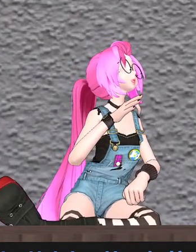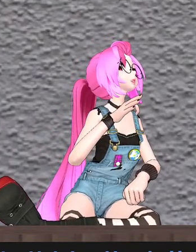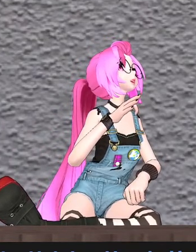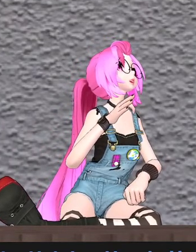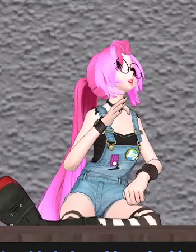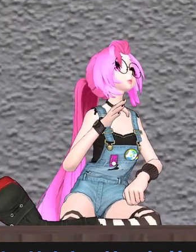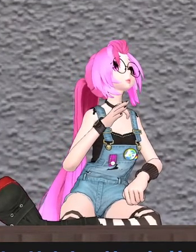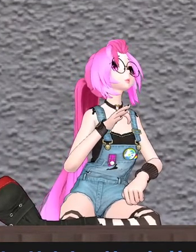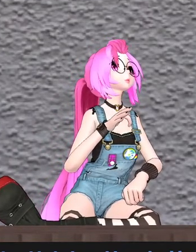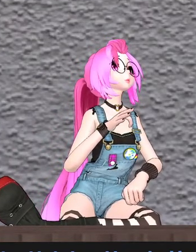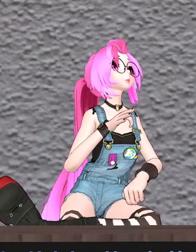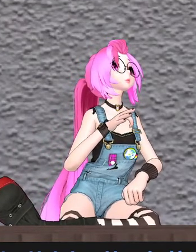Let's see.